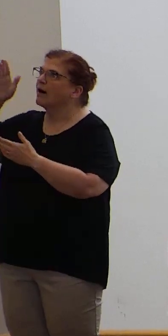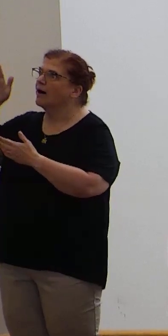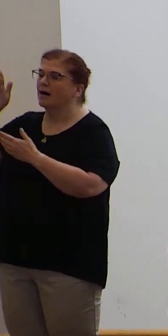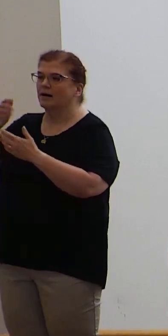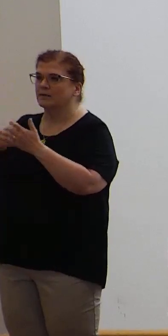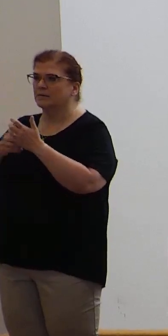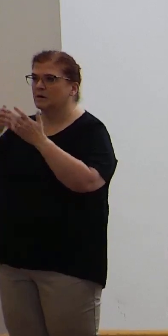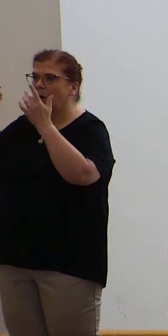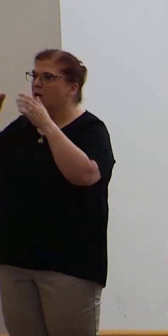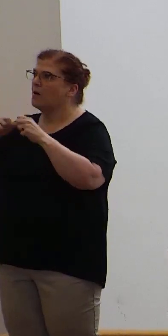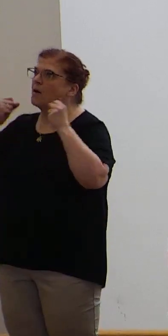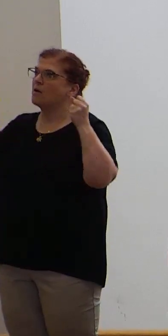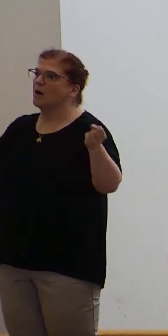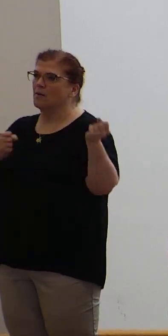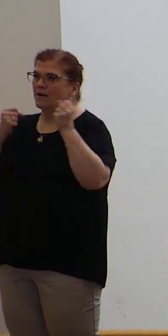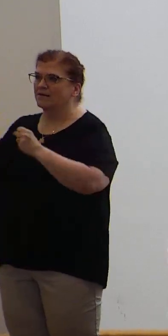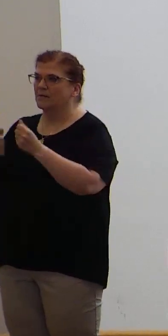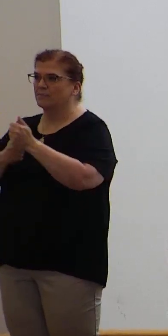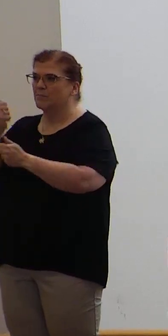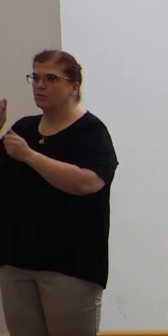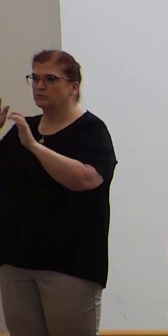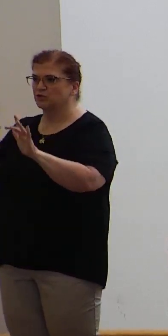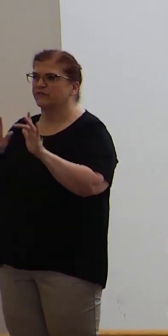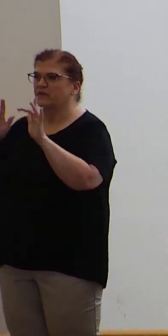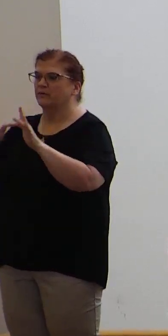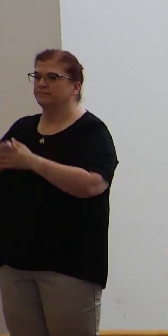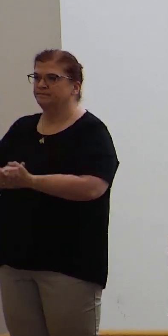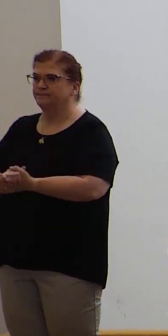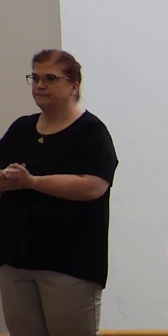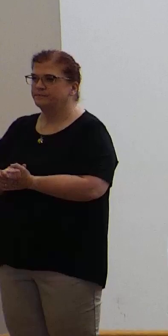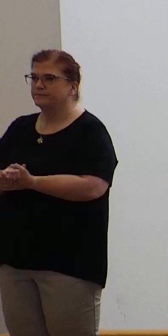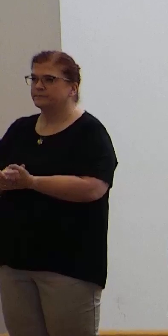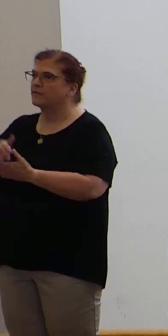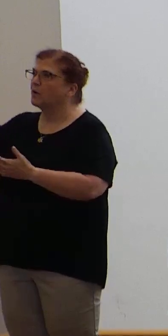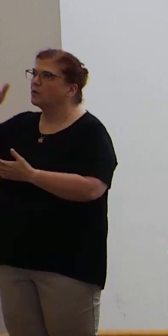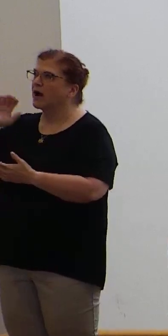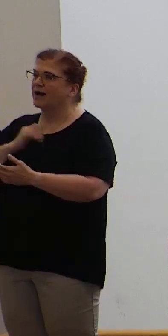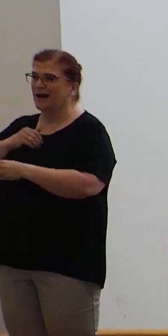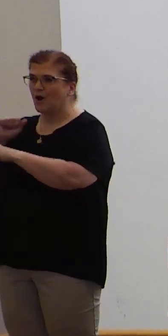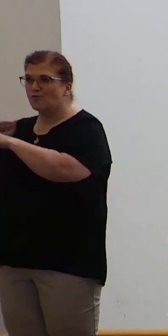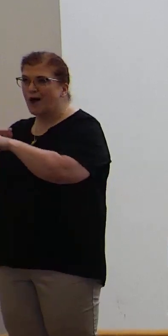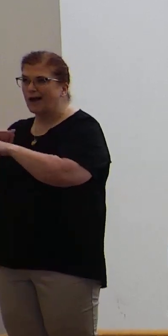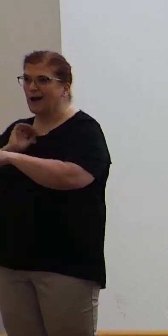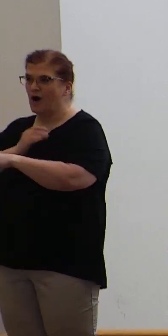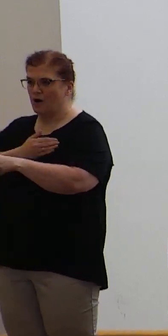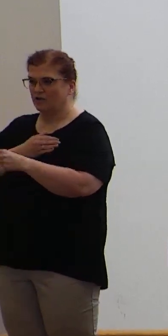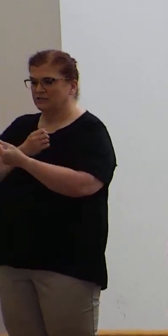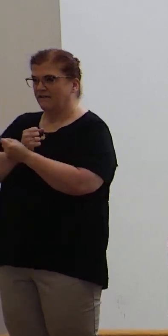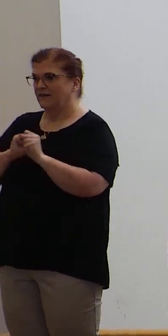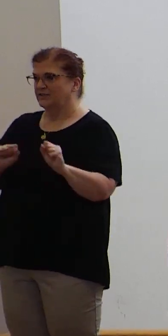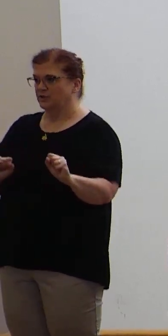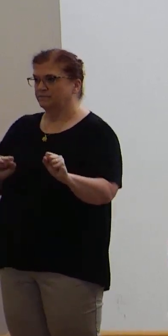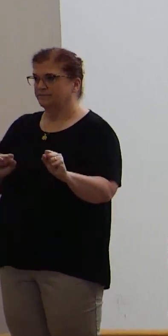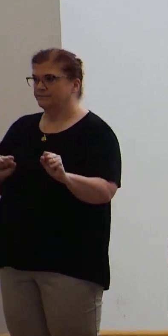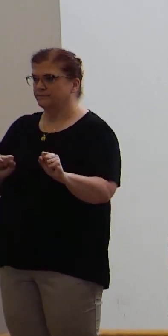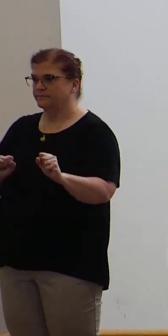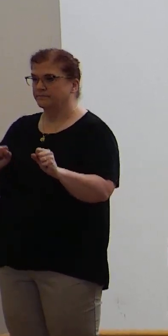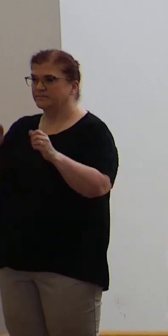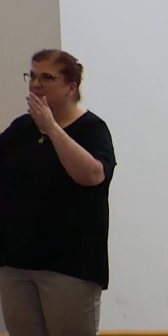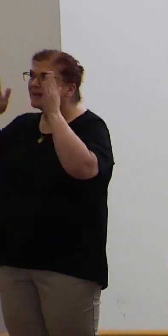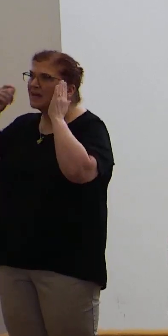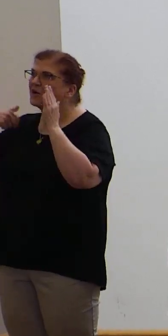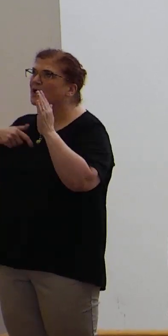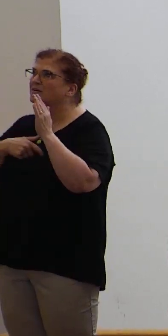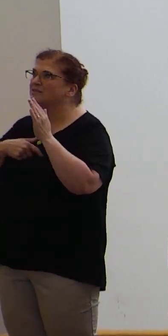Mighty, O God, most merciful, O God, our rock and our salvation, hear us as